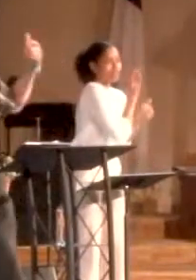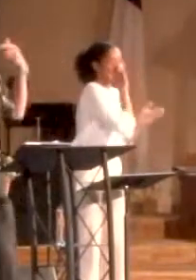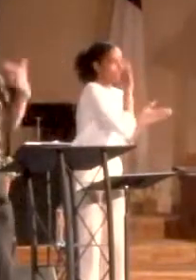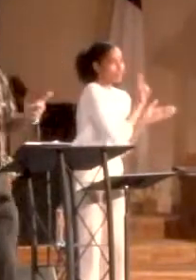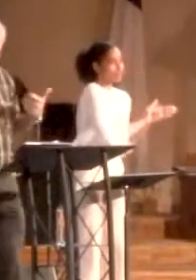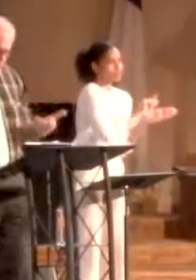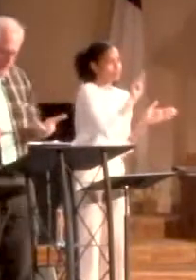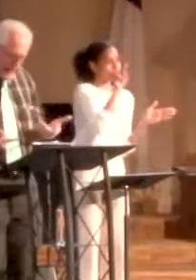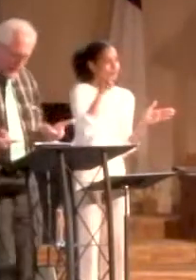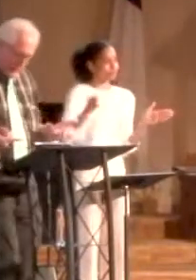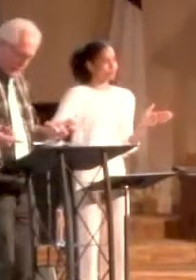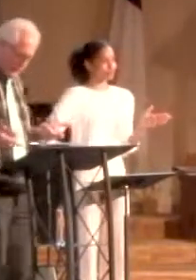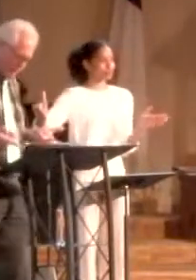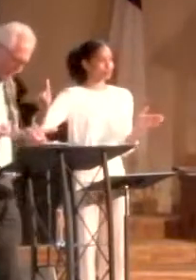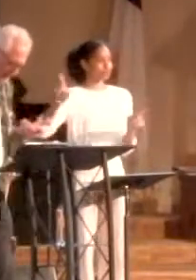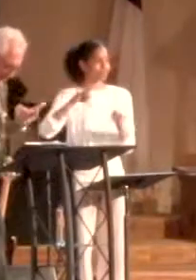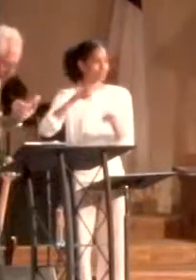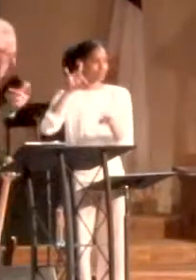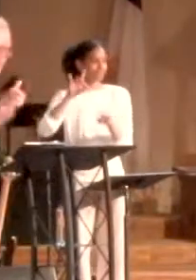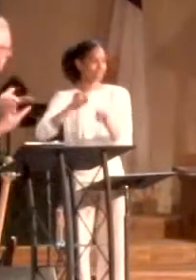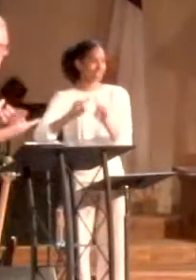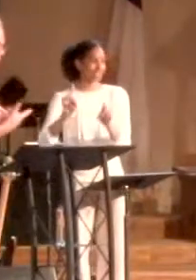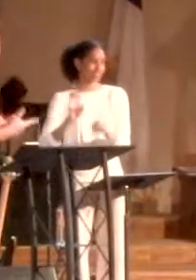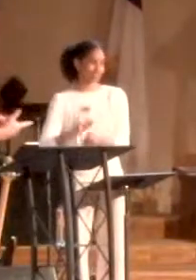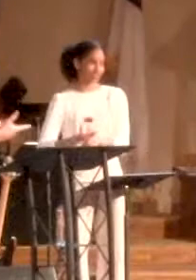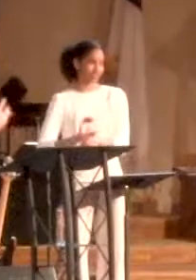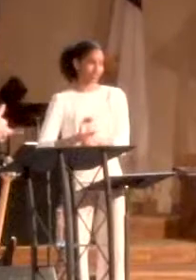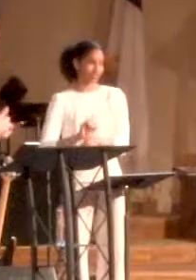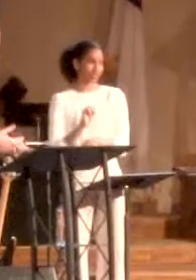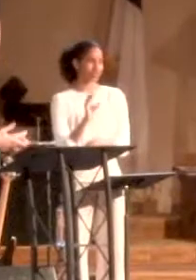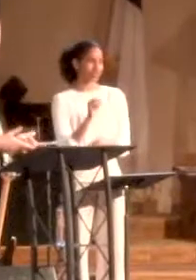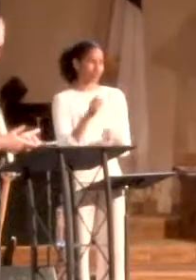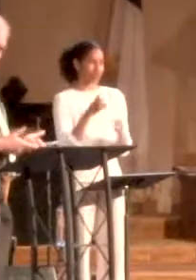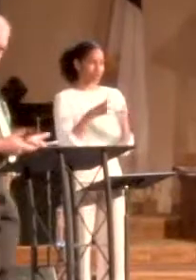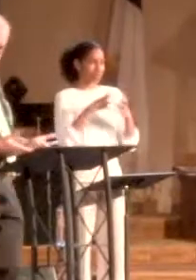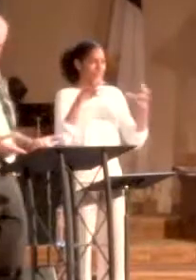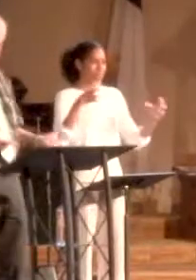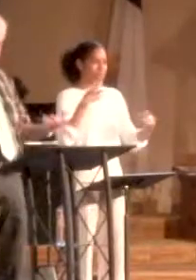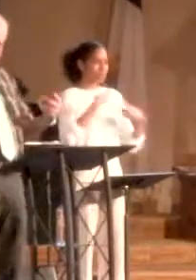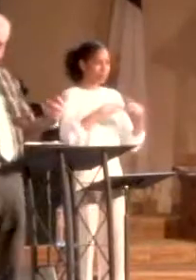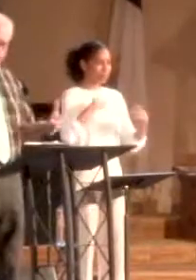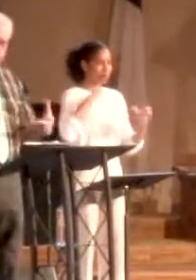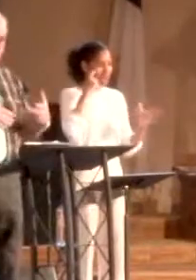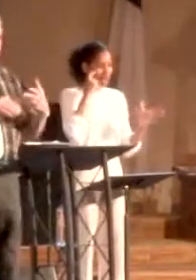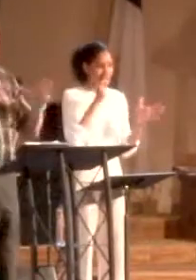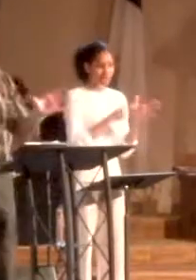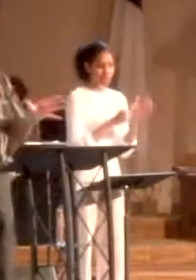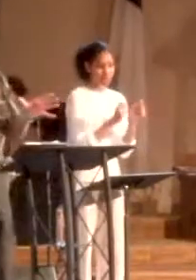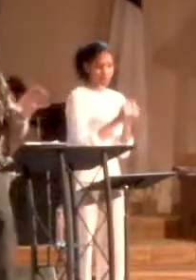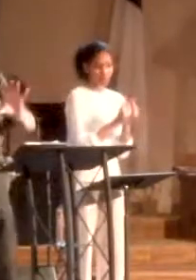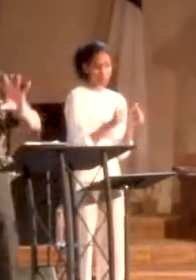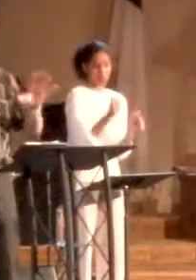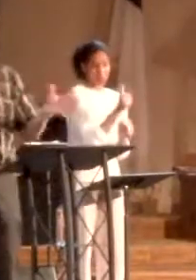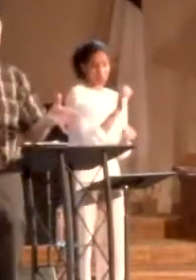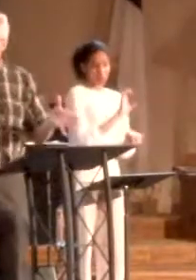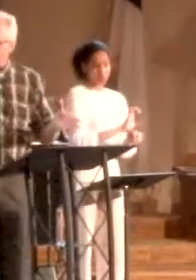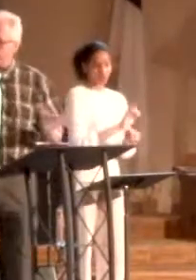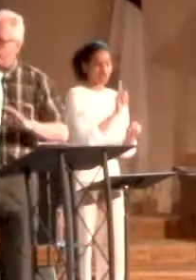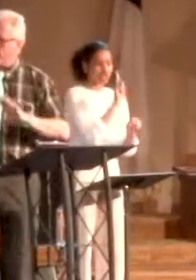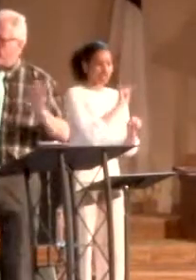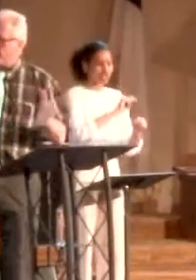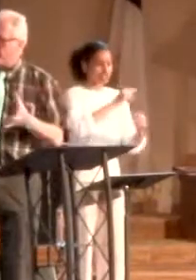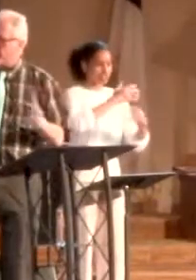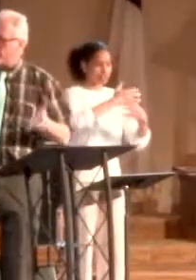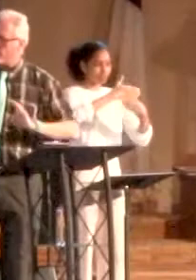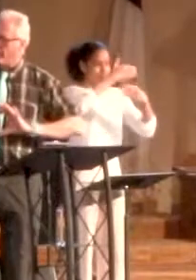So the toughest challenge for most churches that I've seen is removing the barriers